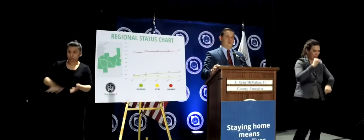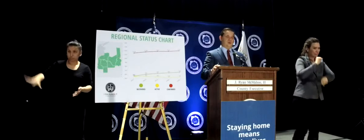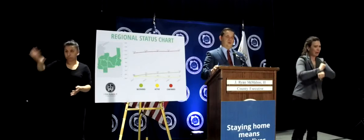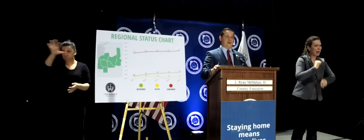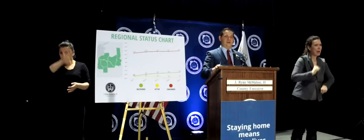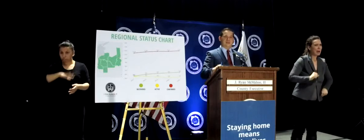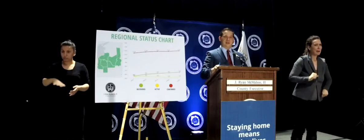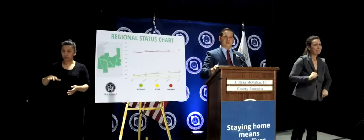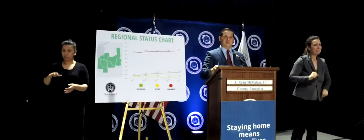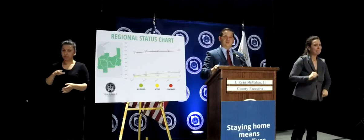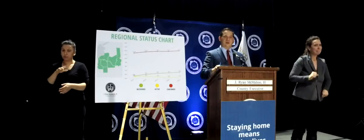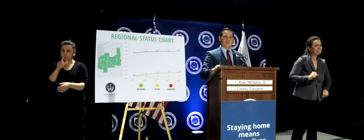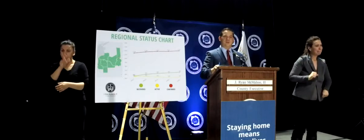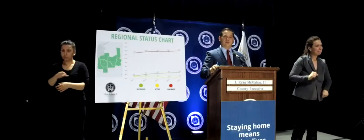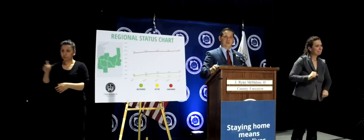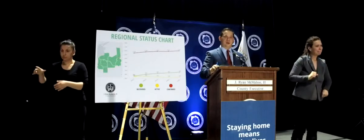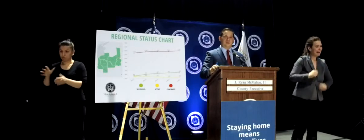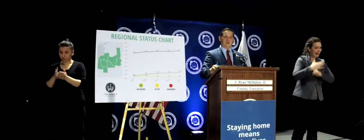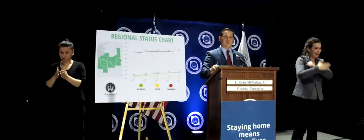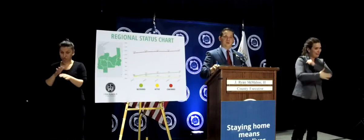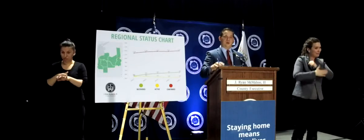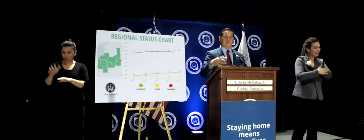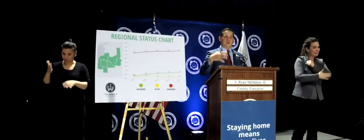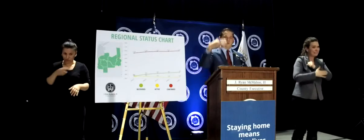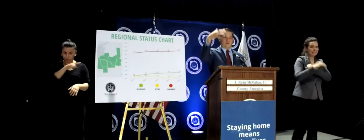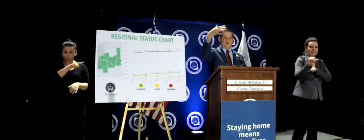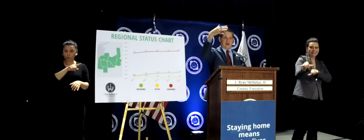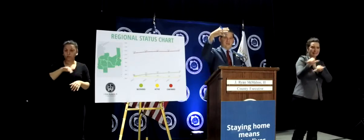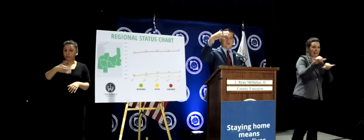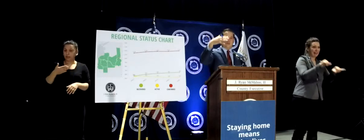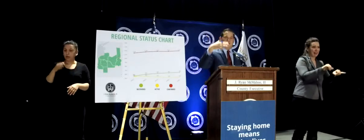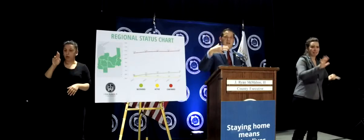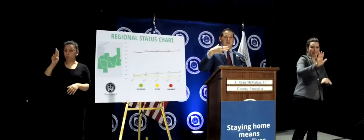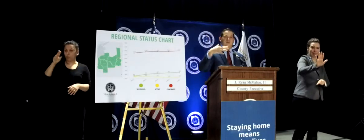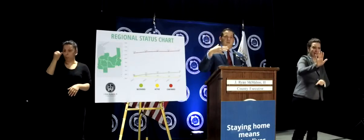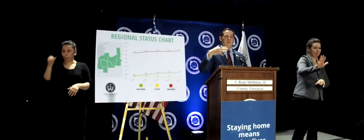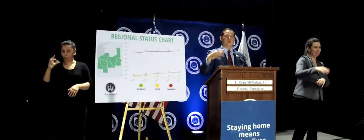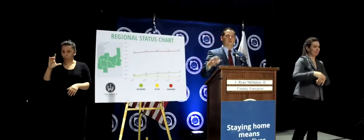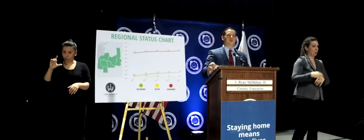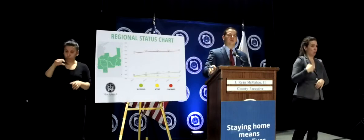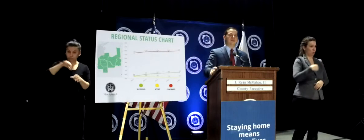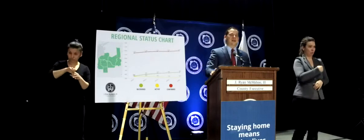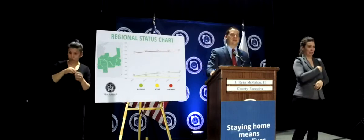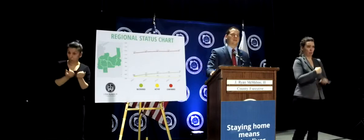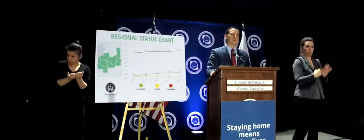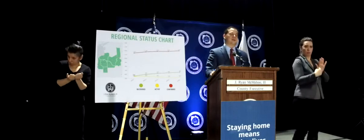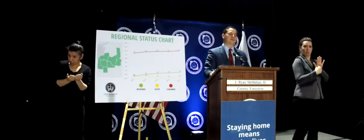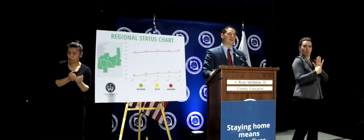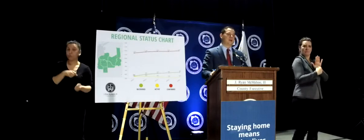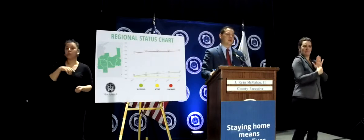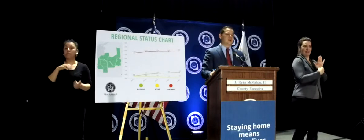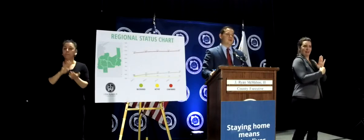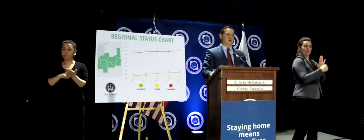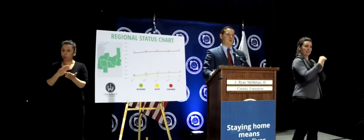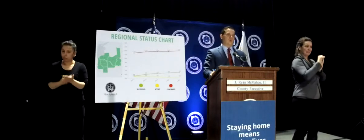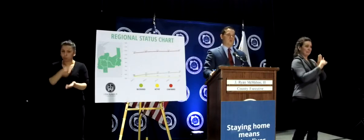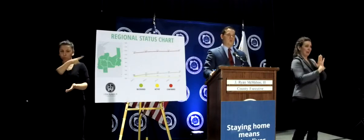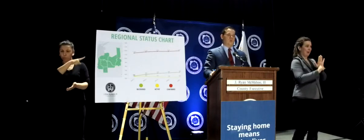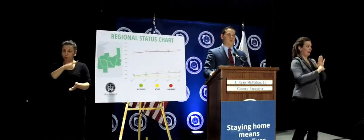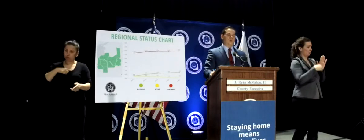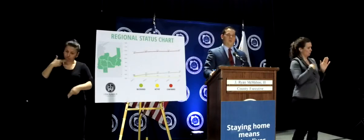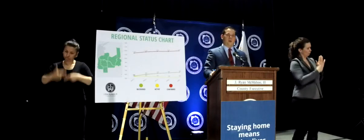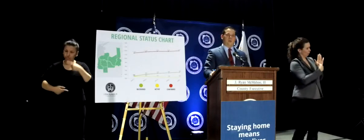we county executives are very much like the governor. We're reflections of state government. We do the exact same things.